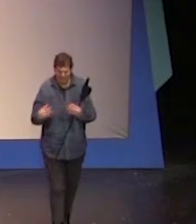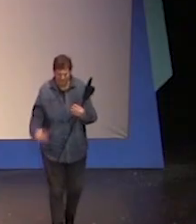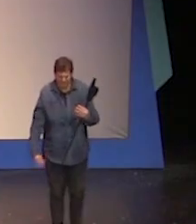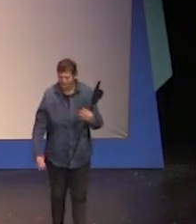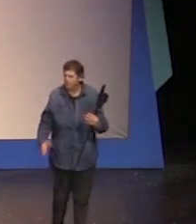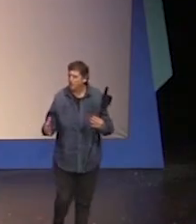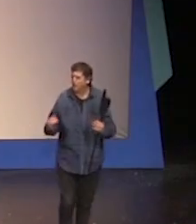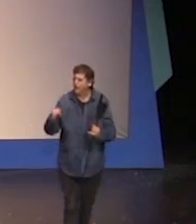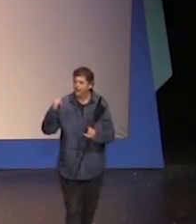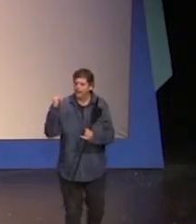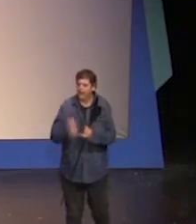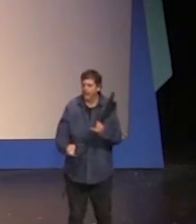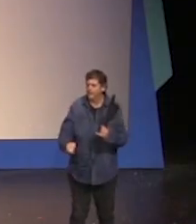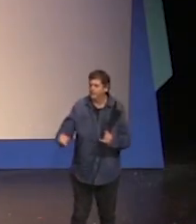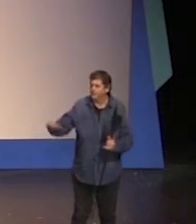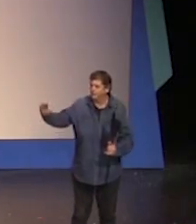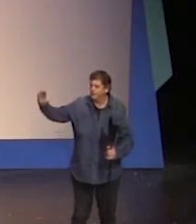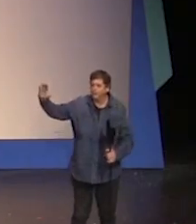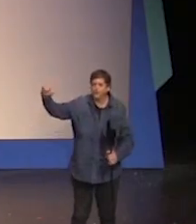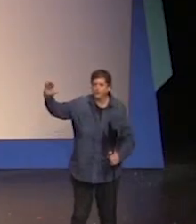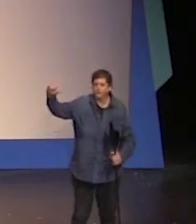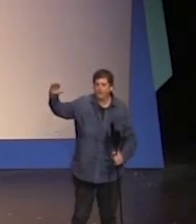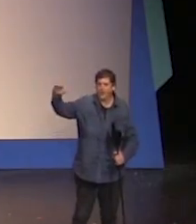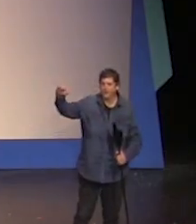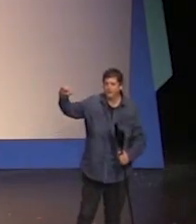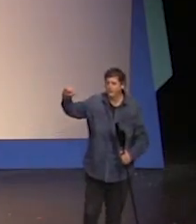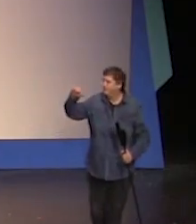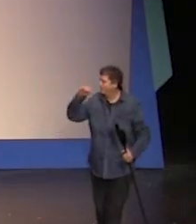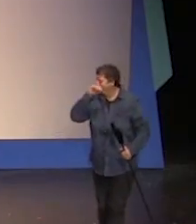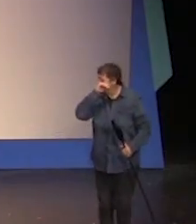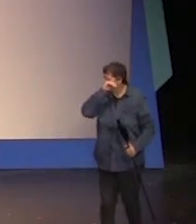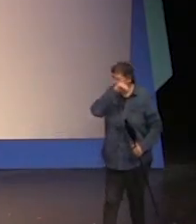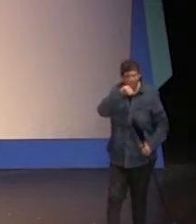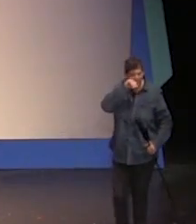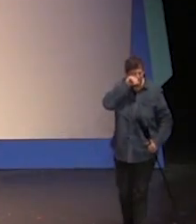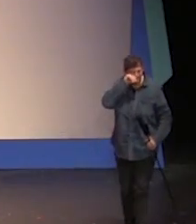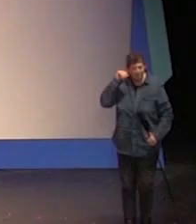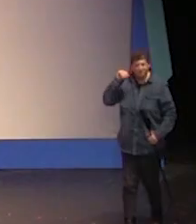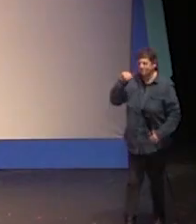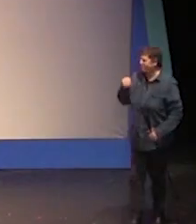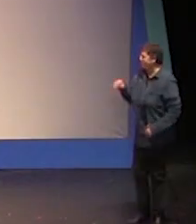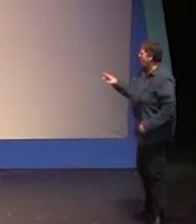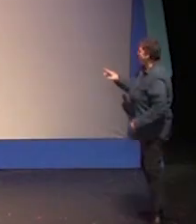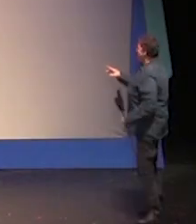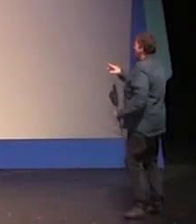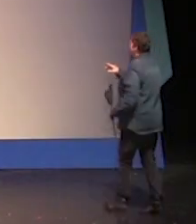Now, we have an endless list, but our final one is the longest goodbye. So